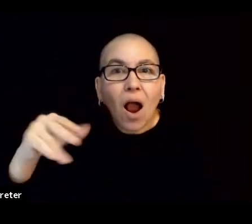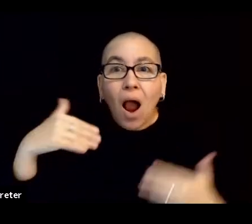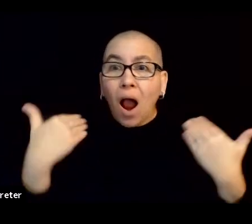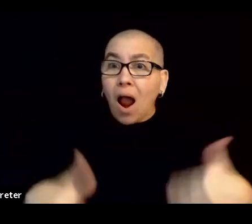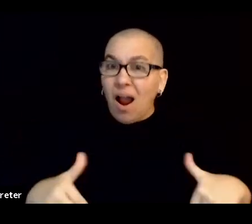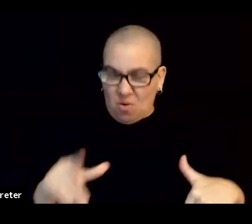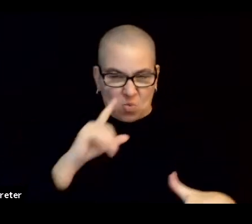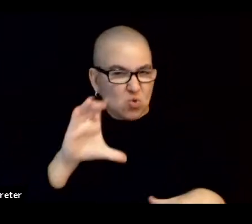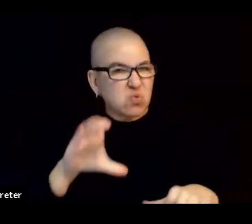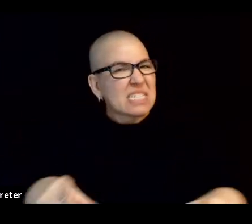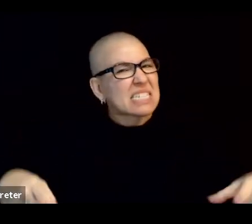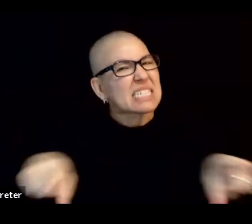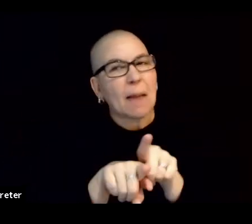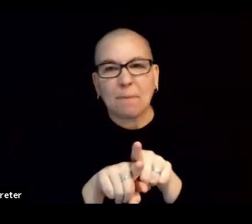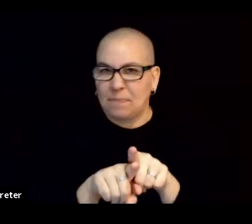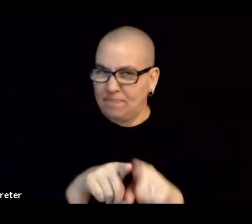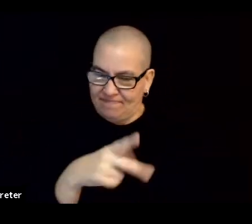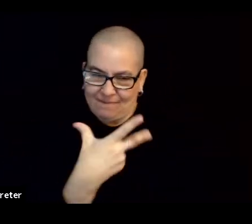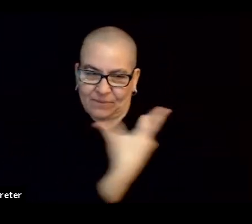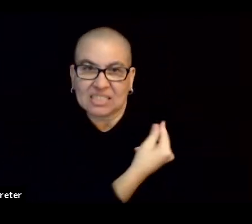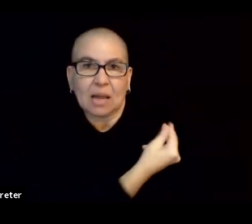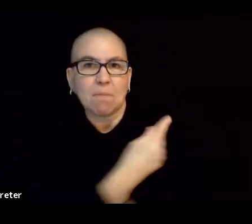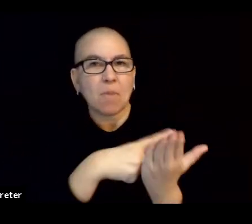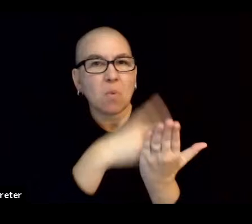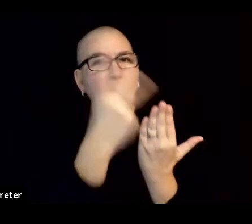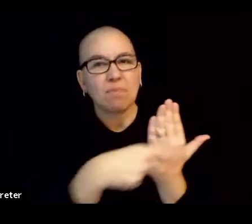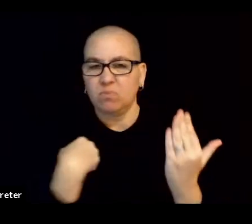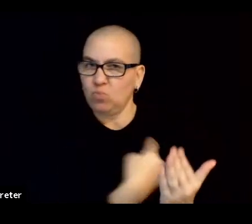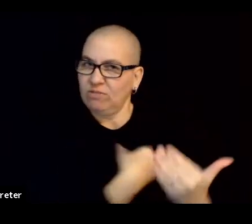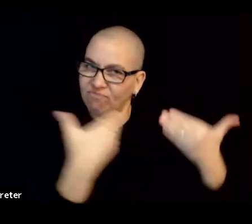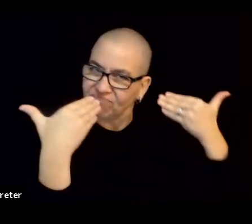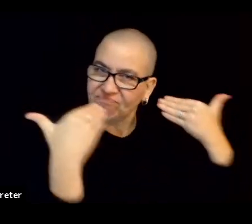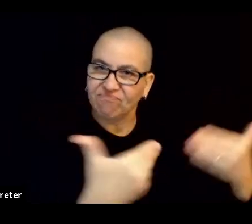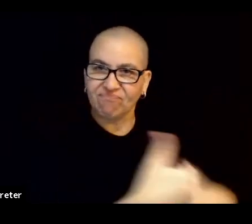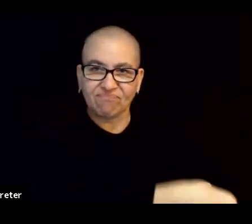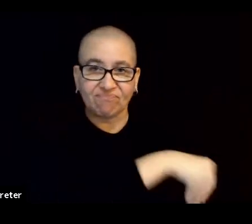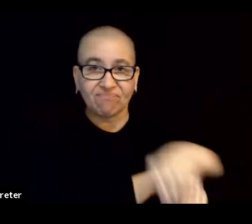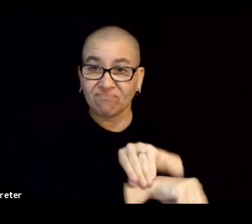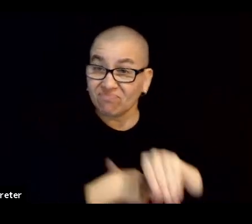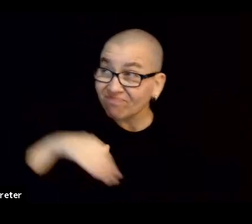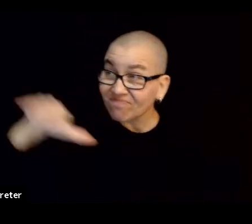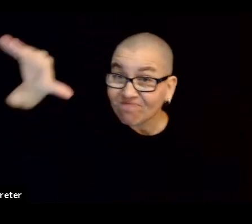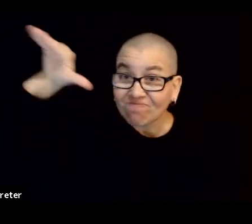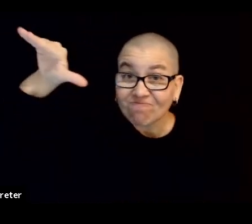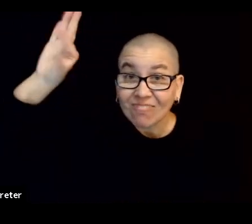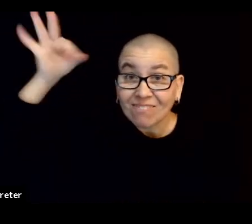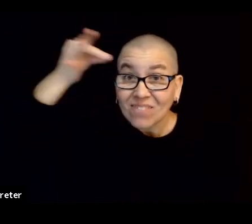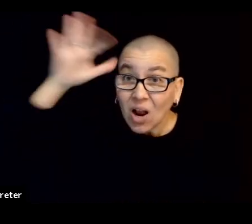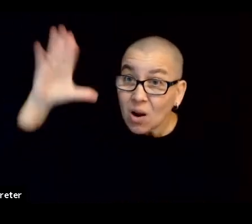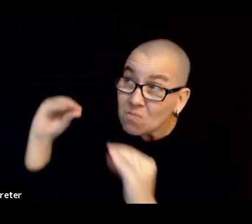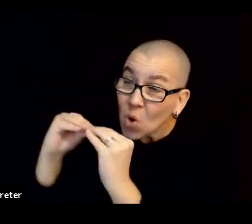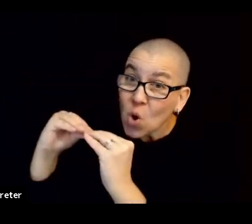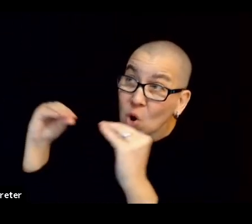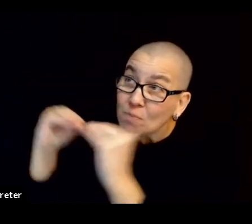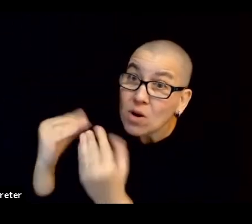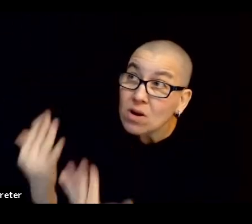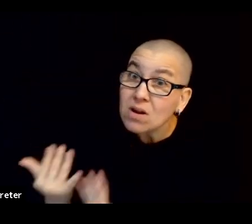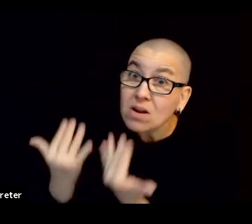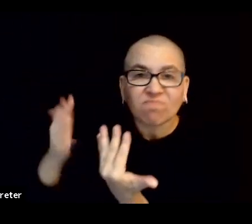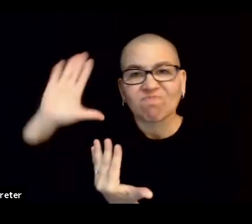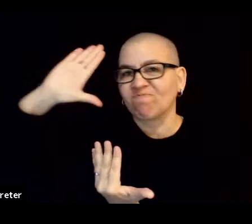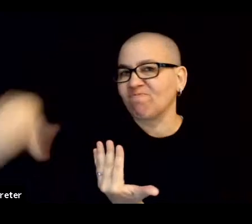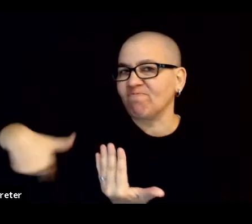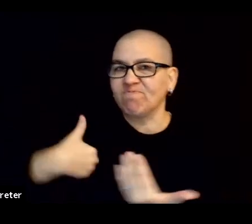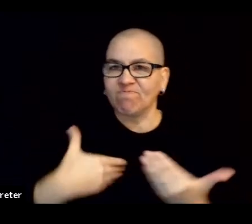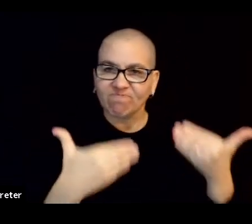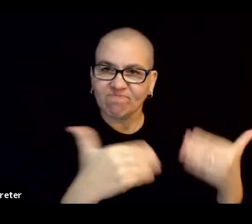ask the federal government to release more. We have a robust system, and you're going to hear from CEO of Health Partners, Andrea Walsh, talk about what